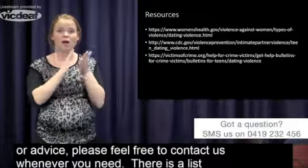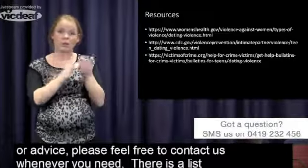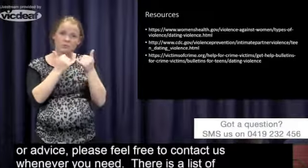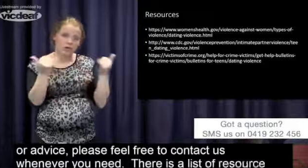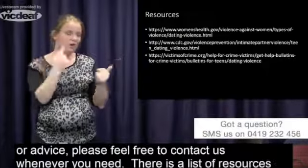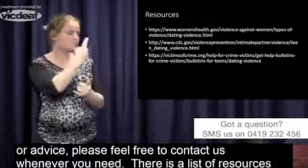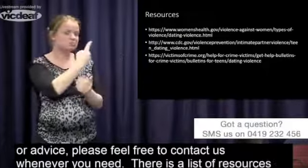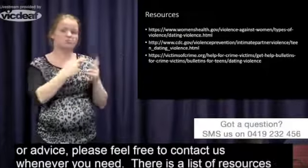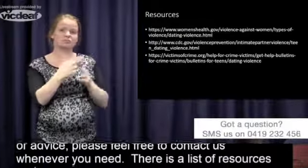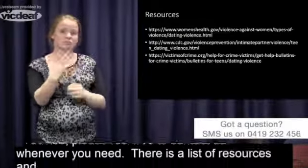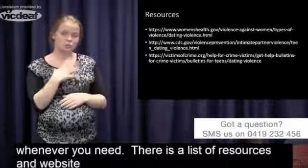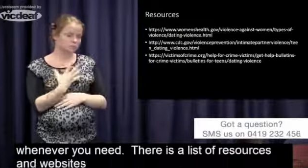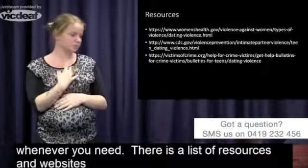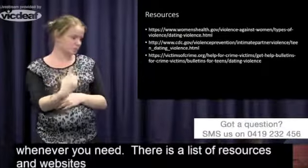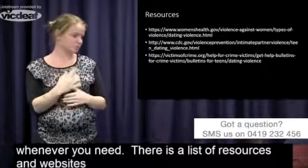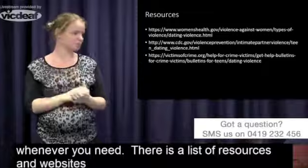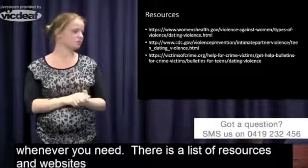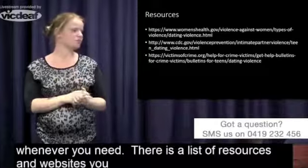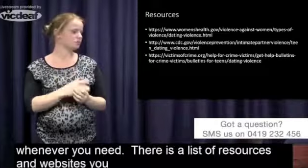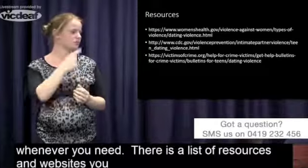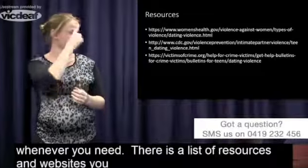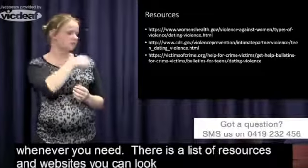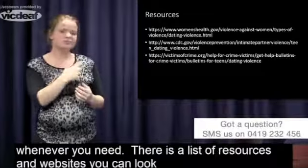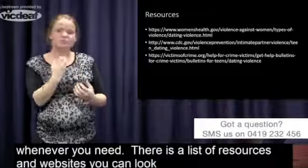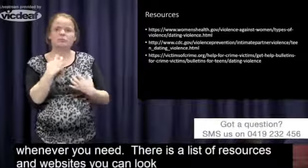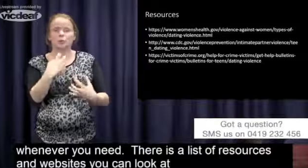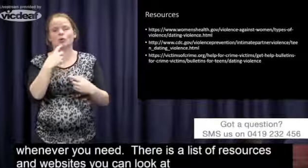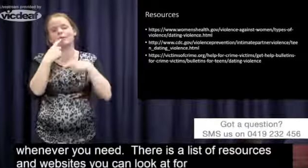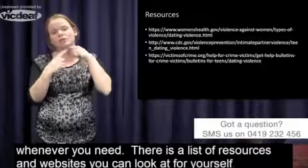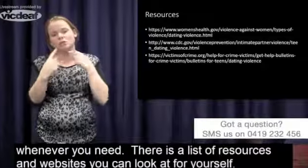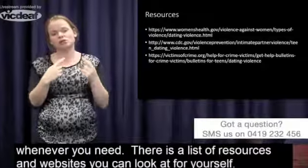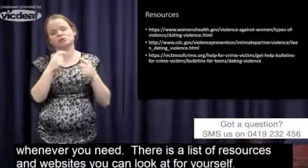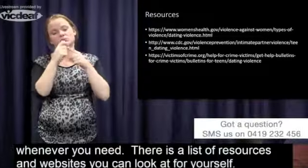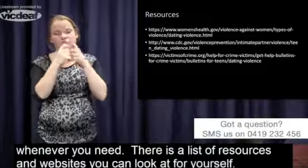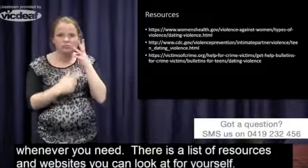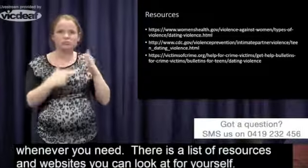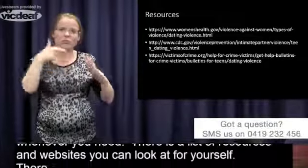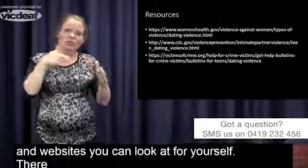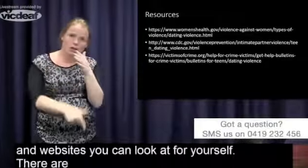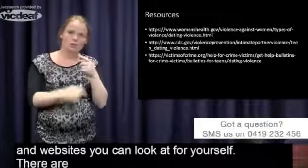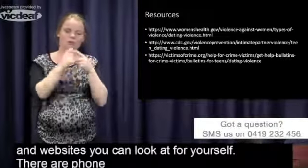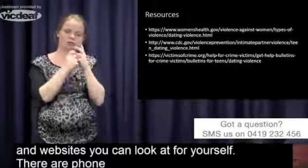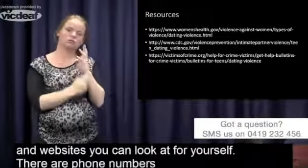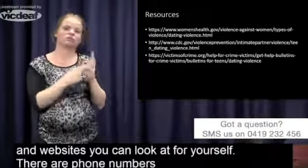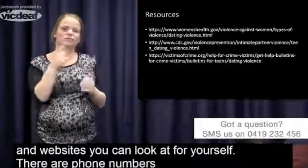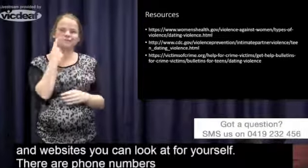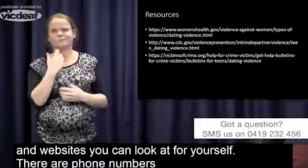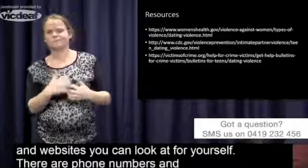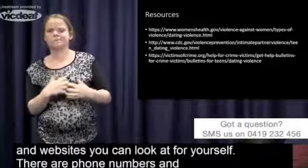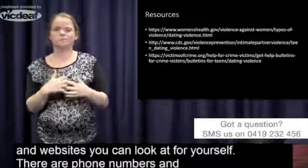at for yourself. There's phone numbers, hotlines that you can access. And there's a lot more